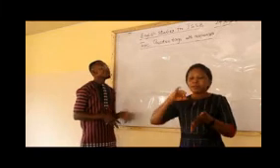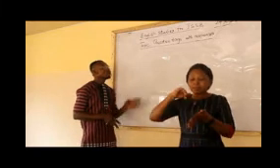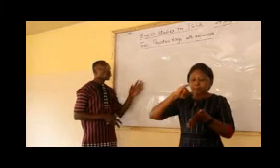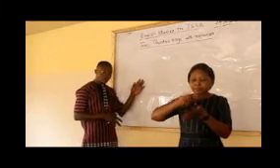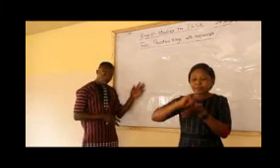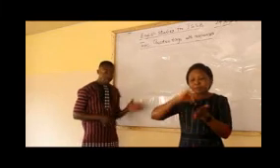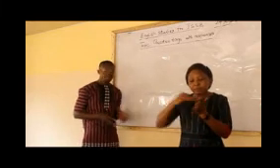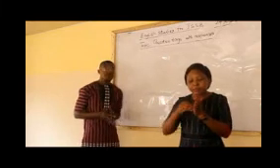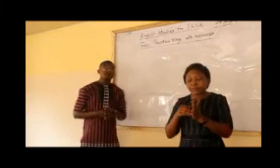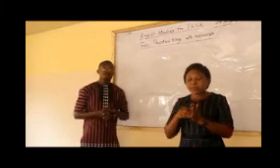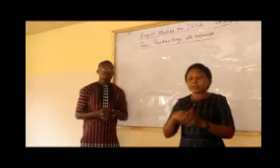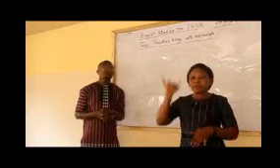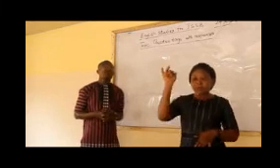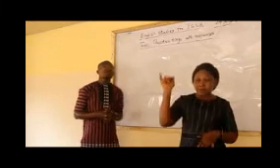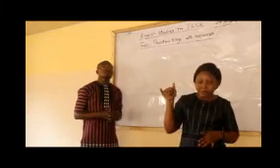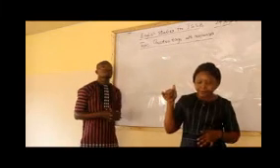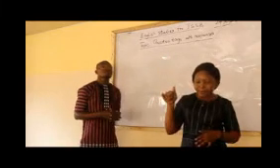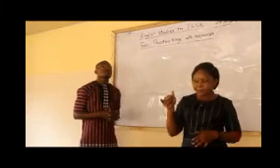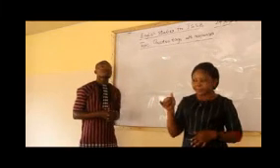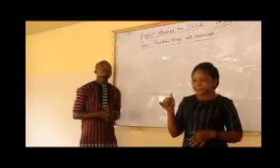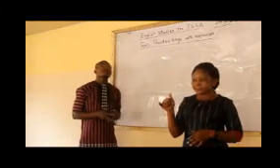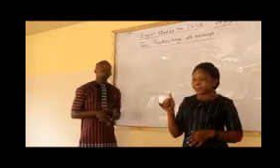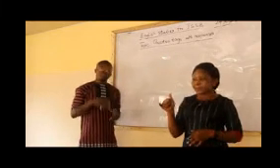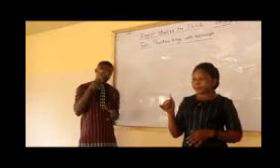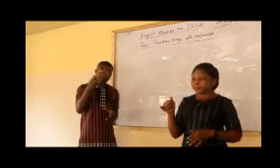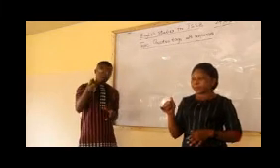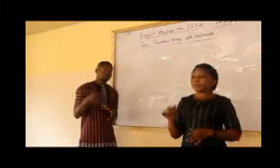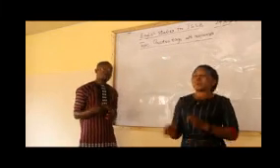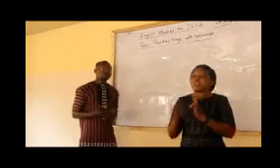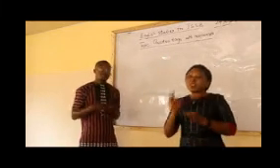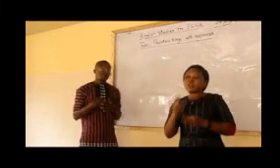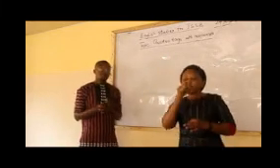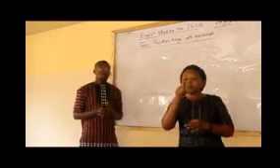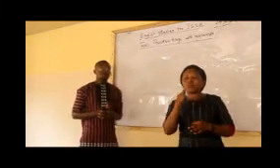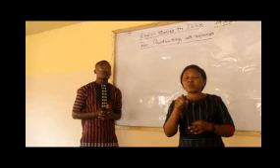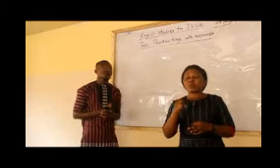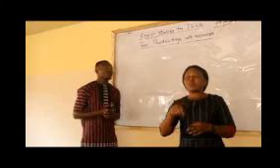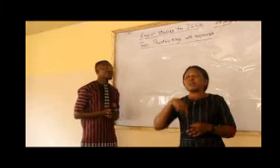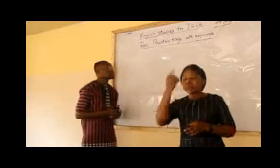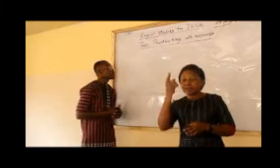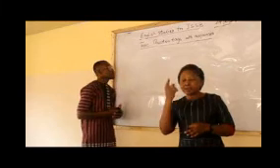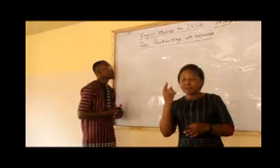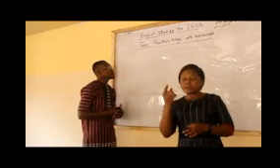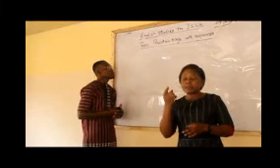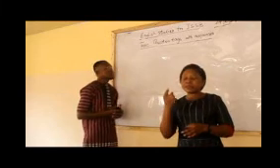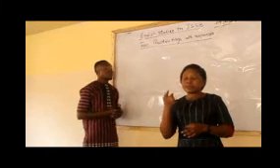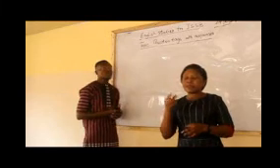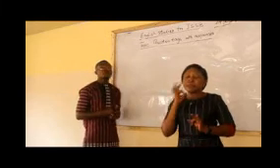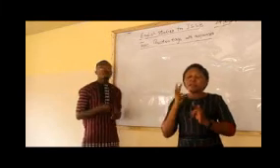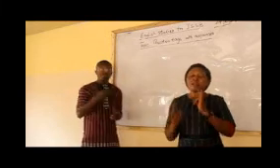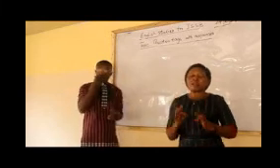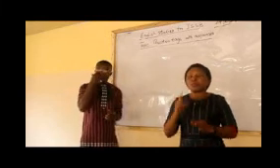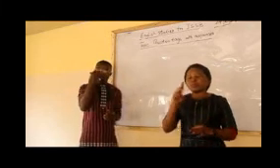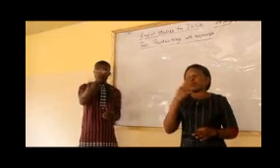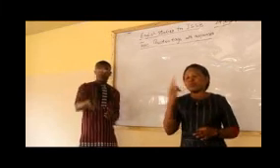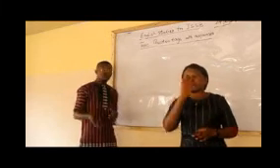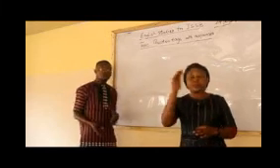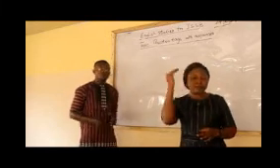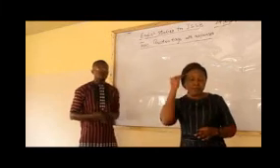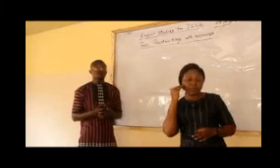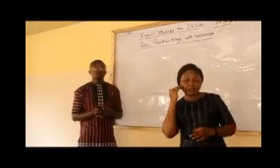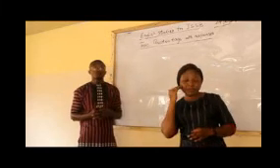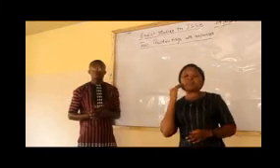Then, if you nod the head, which indicates that you're saying yes, and then you are saying